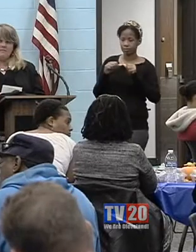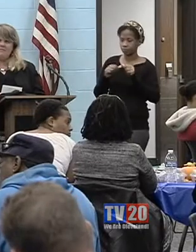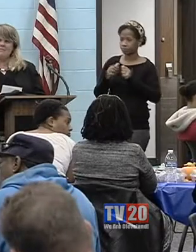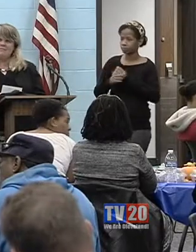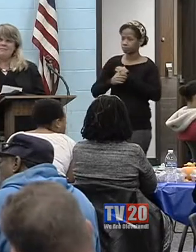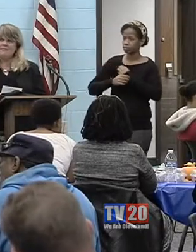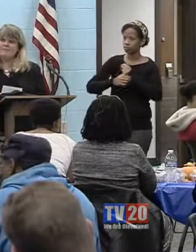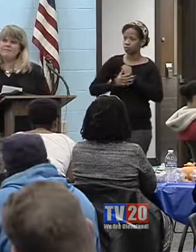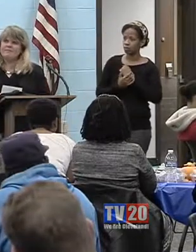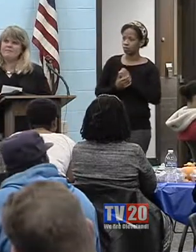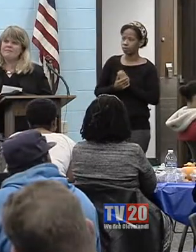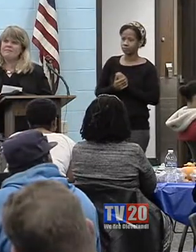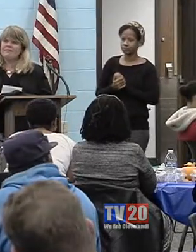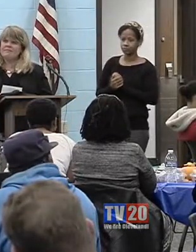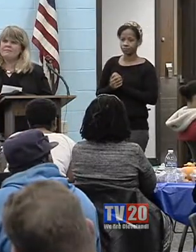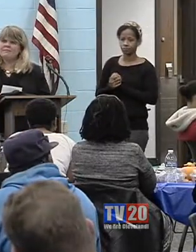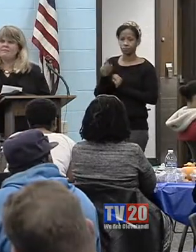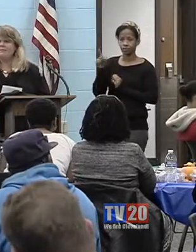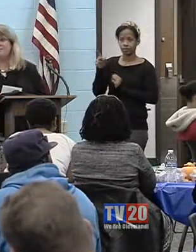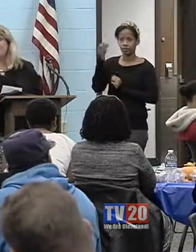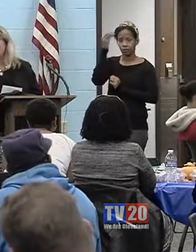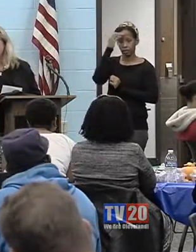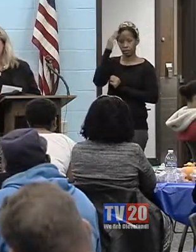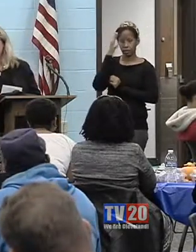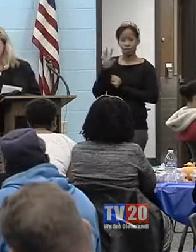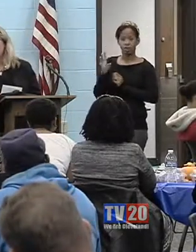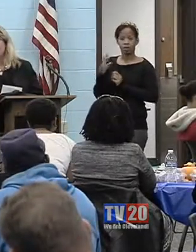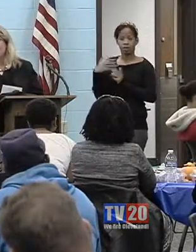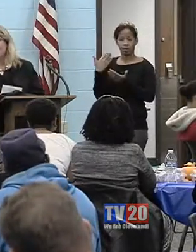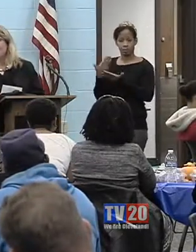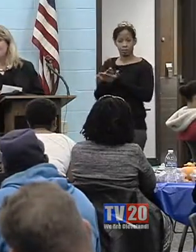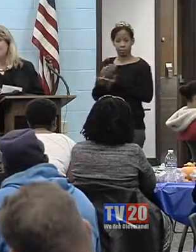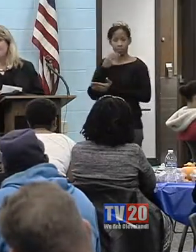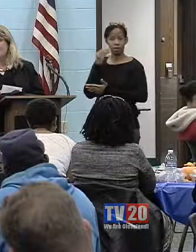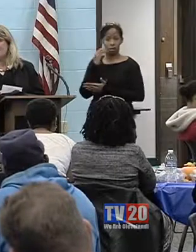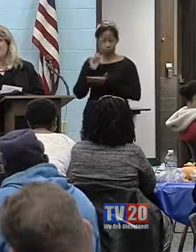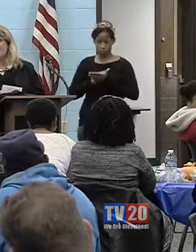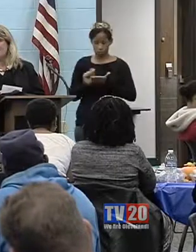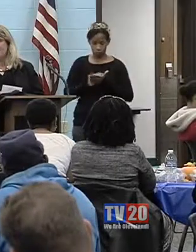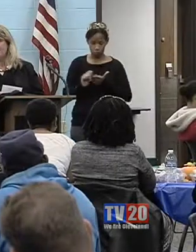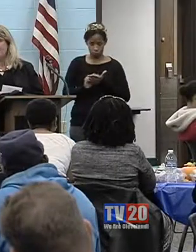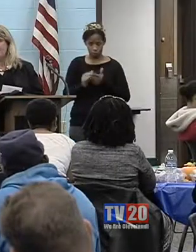and stories and put it together, ongoing. All right, two things I'll do. I'll talk with Eric.